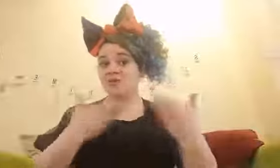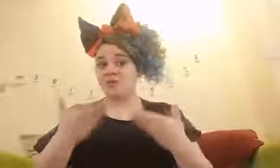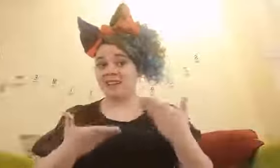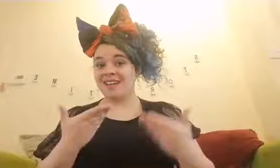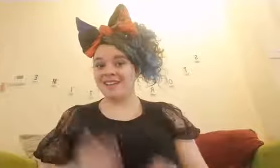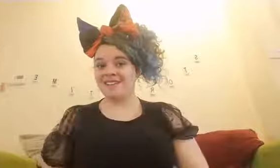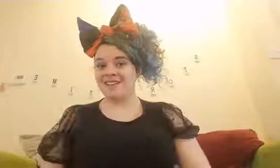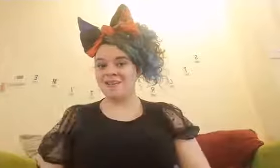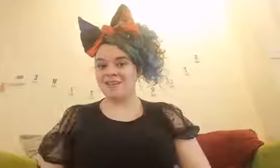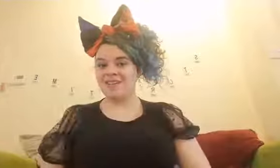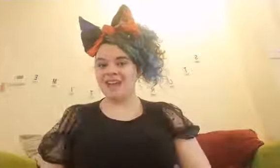story as well.